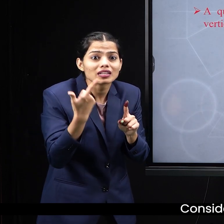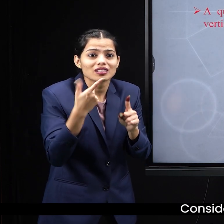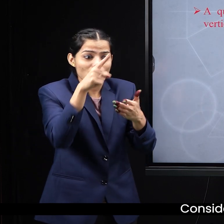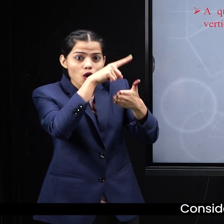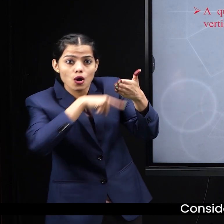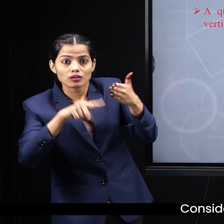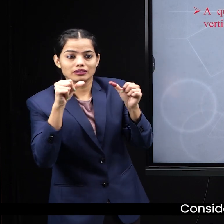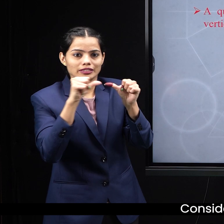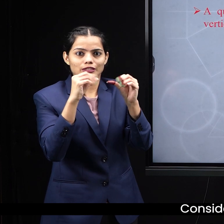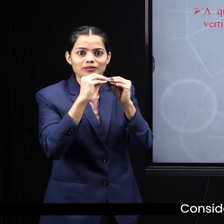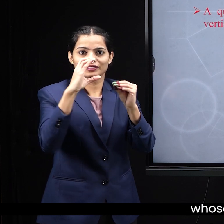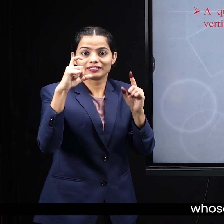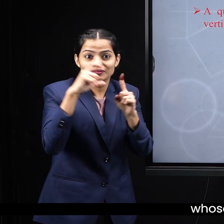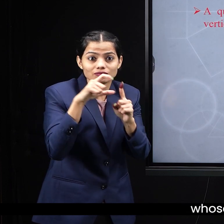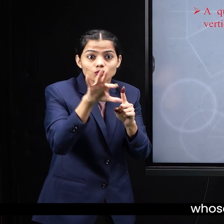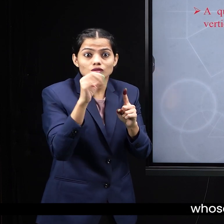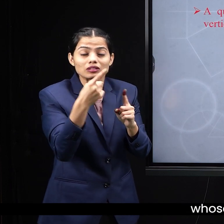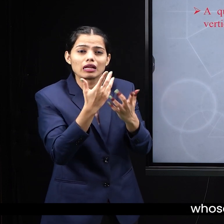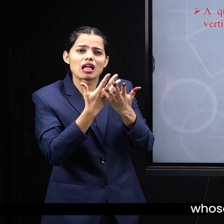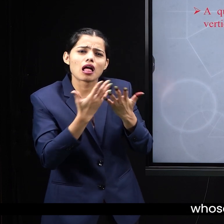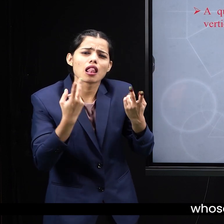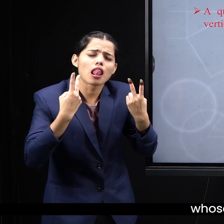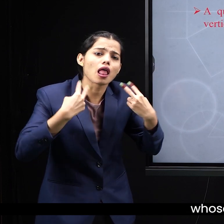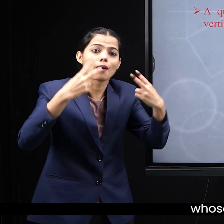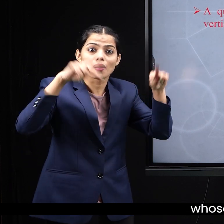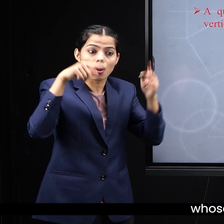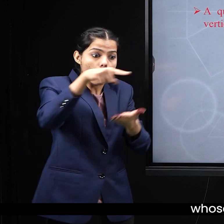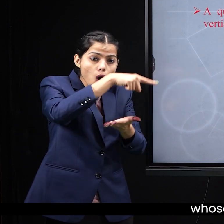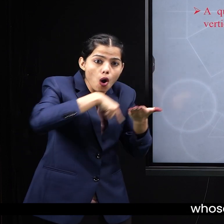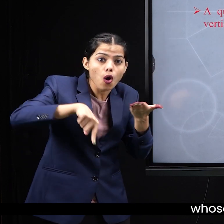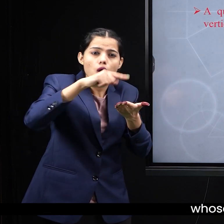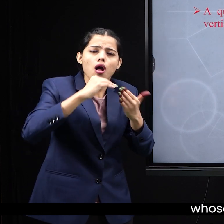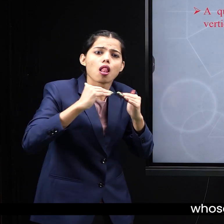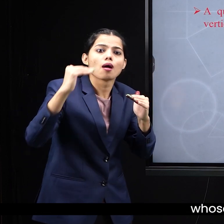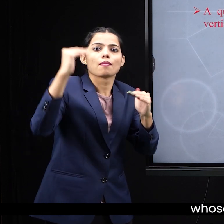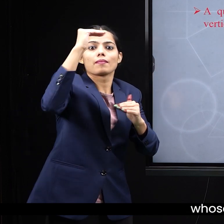quadrilateral ABCD whose vertices lie on a circle.